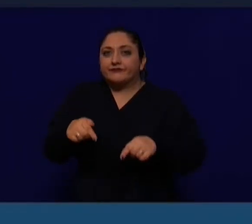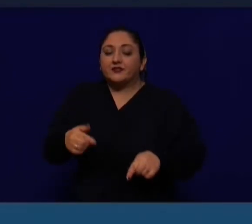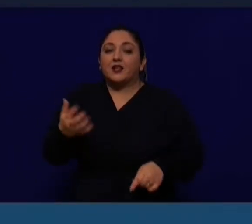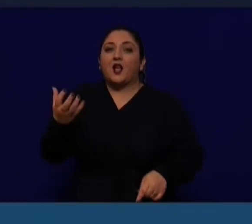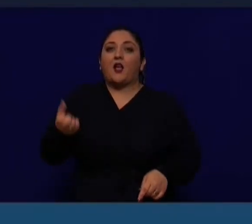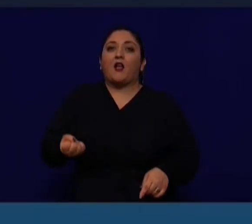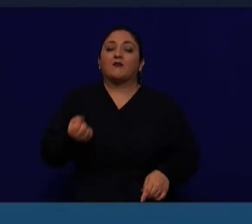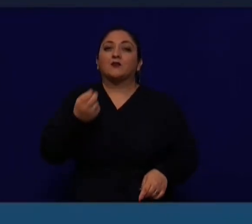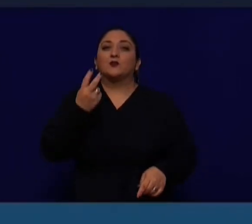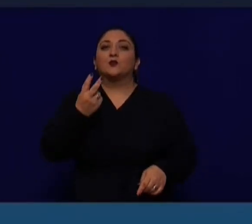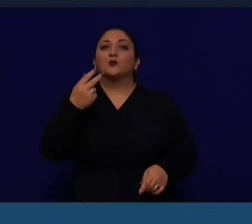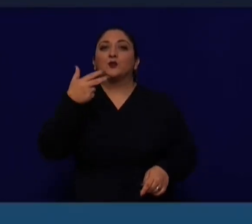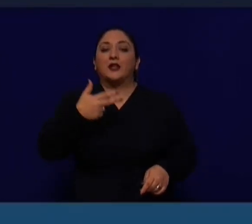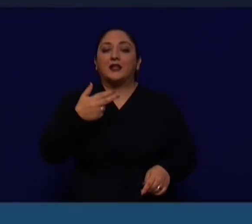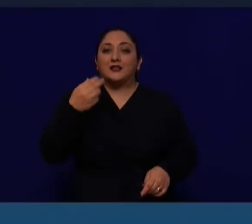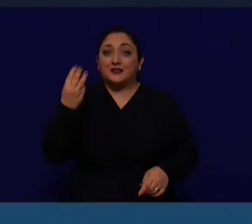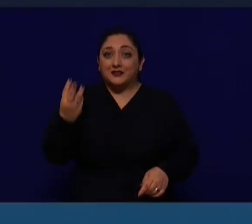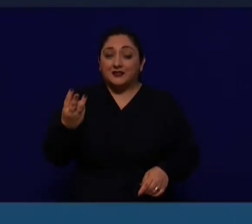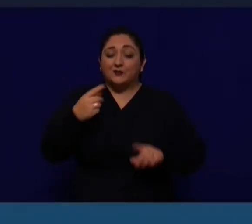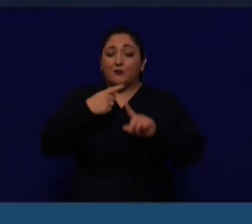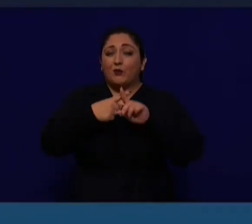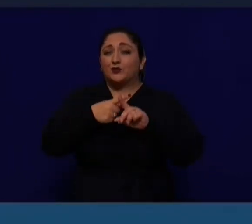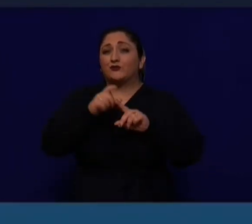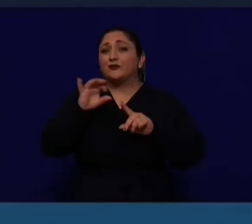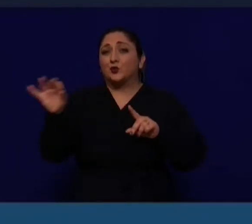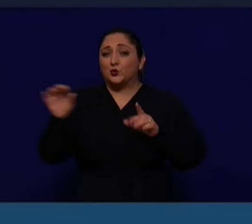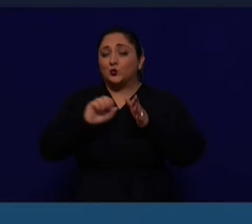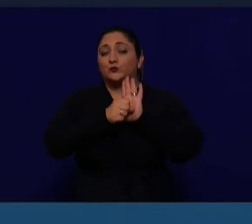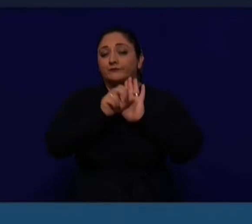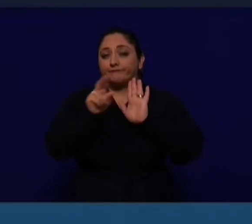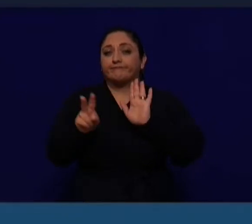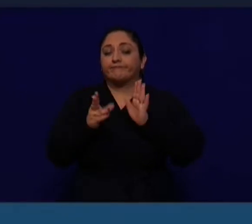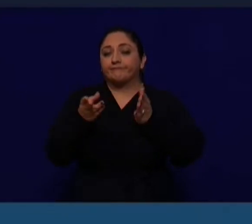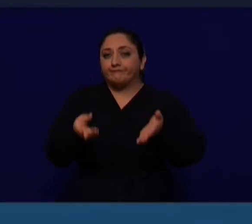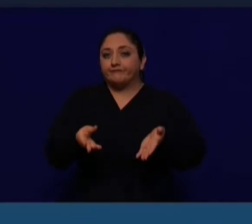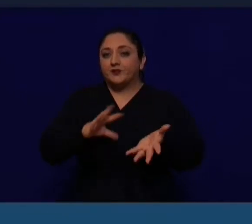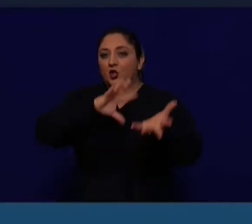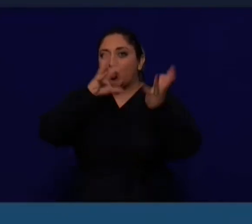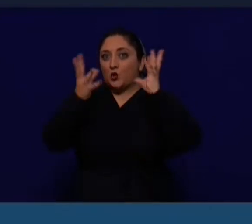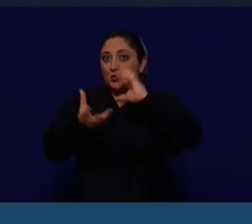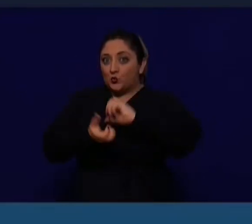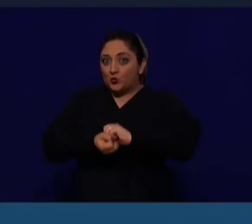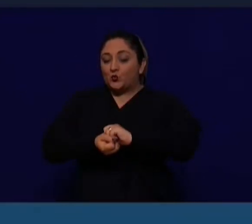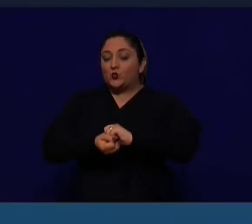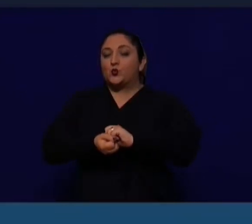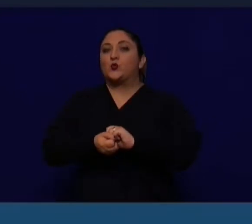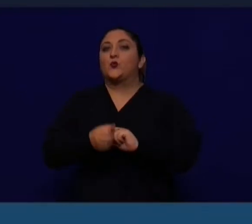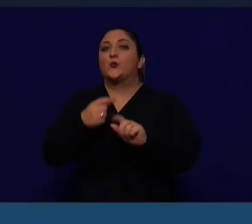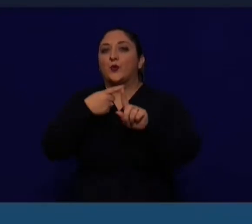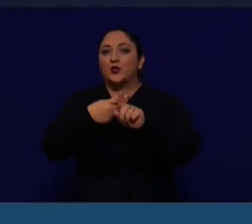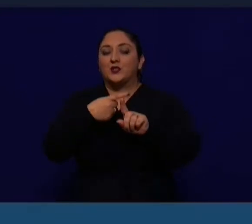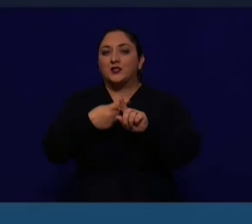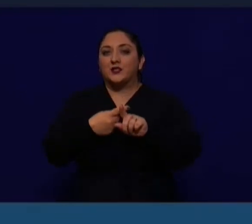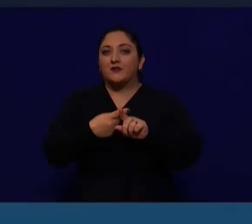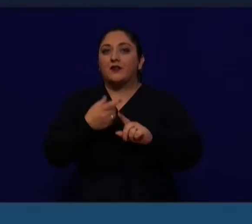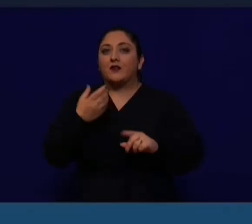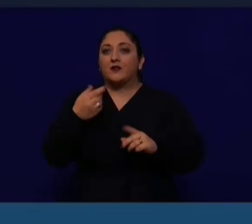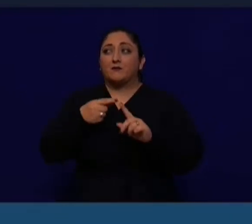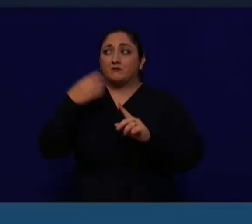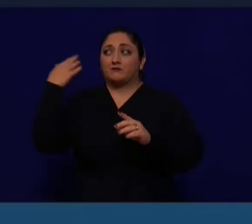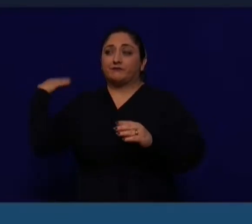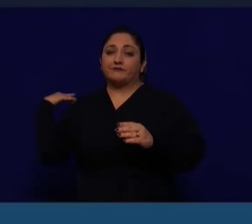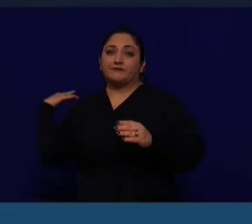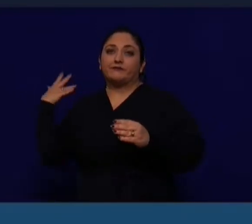had 283 positive cases since yesterday, so the total number of positive cases we had from the beginning